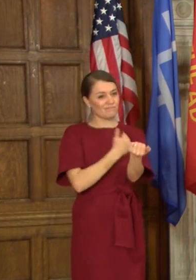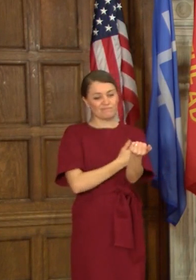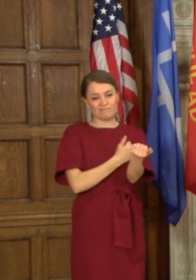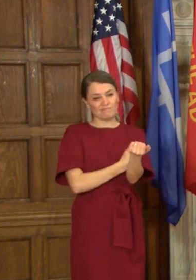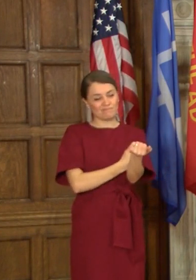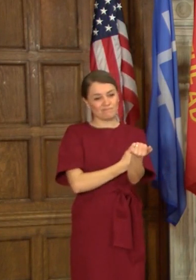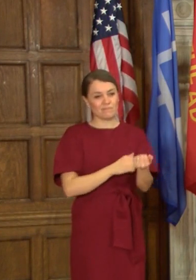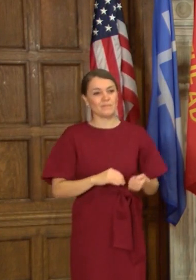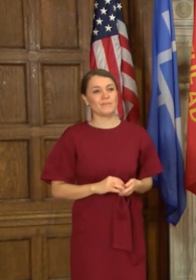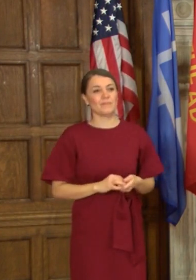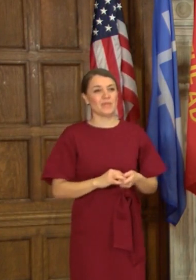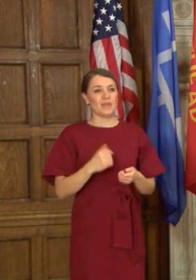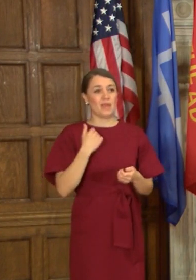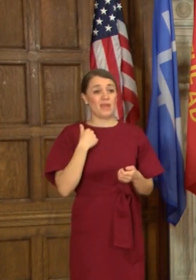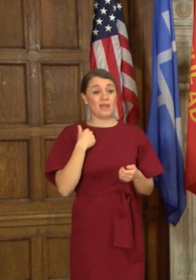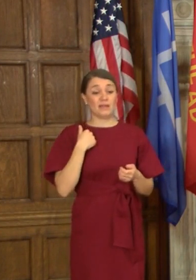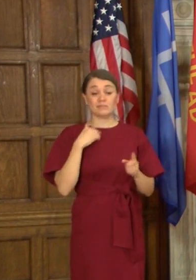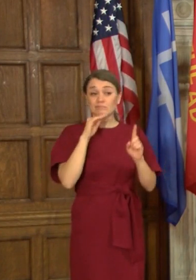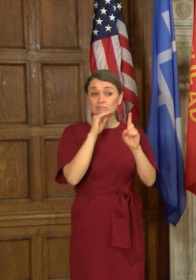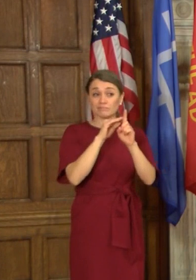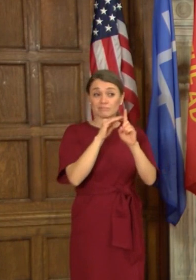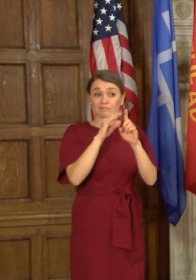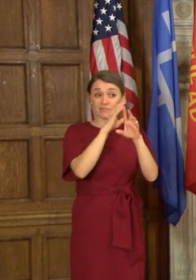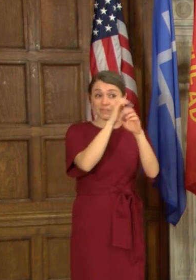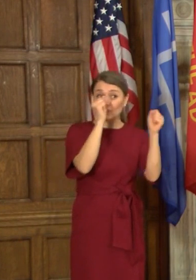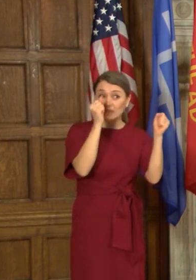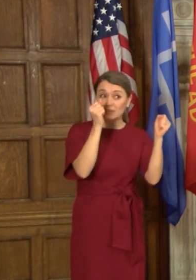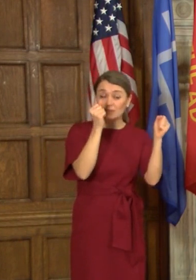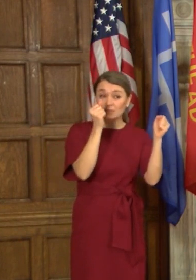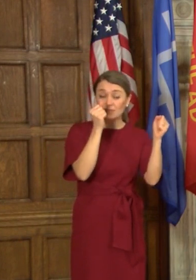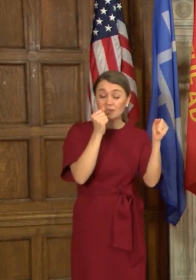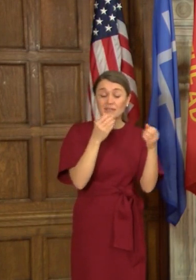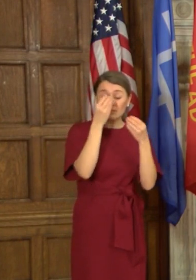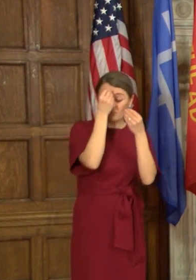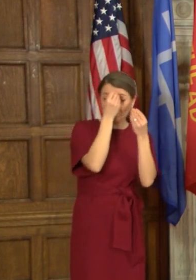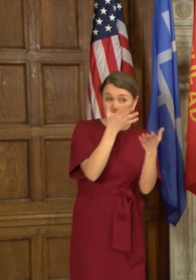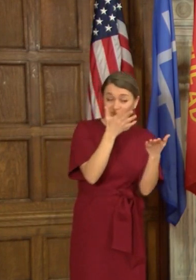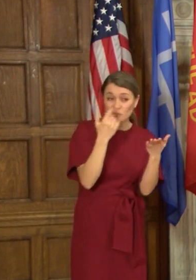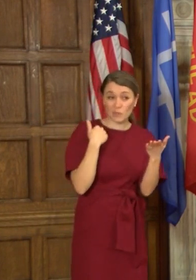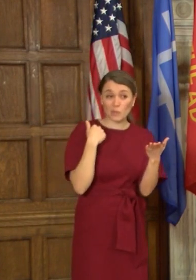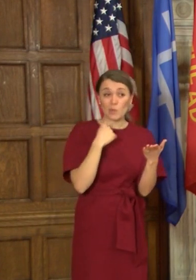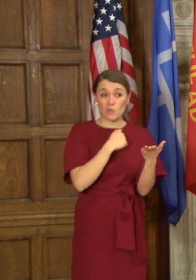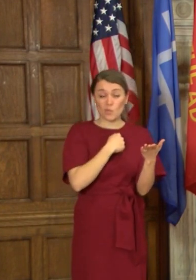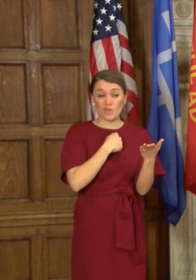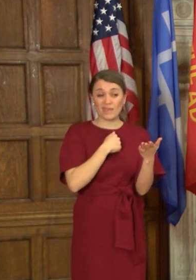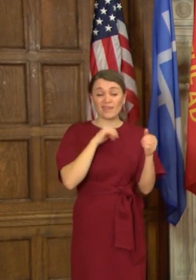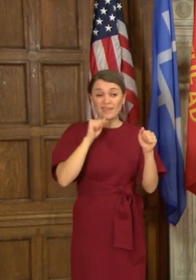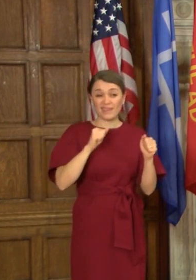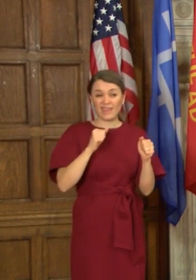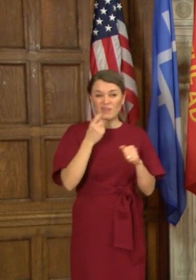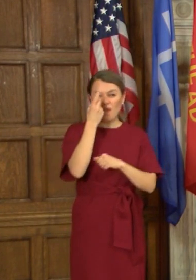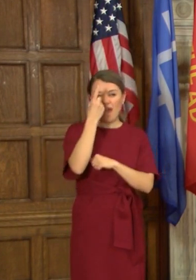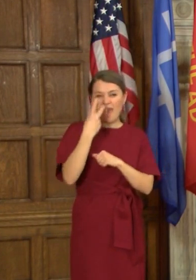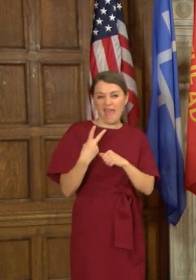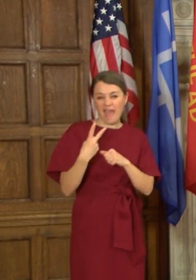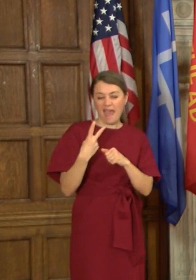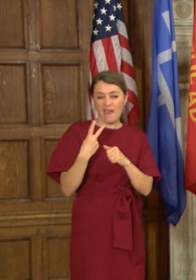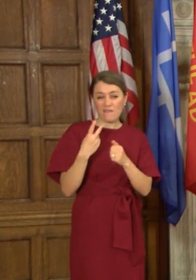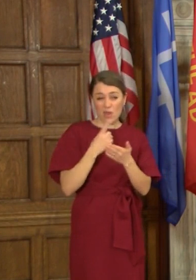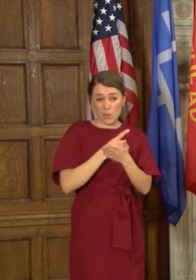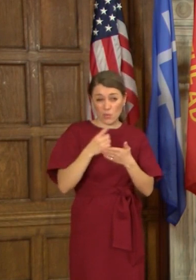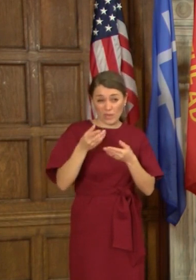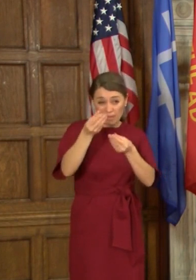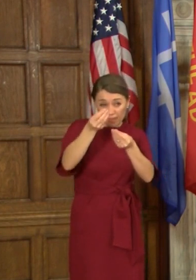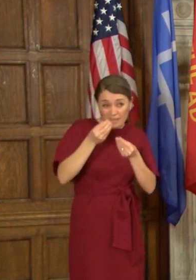vaccines. When I reached out to President Biden, I let him know that we can administer half of our